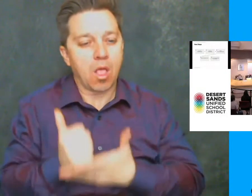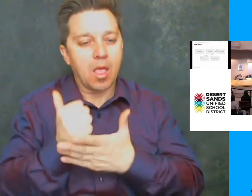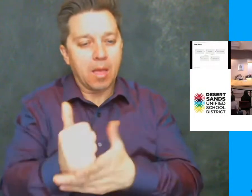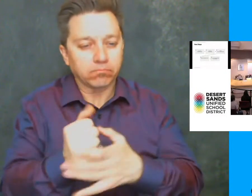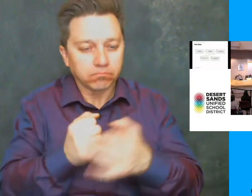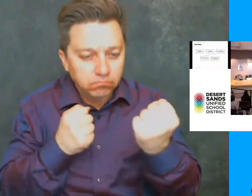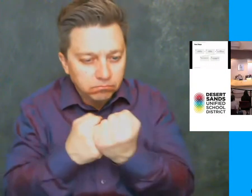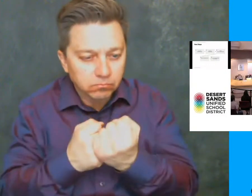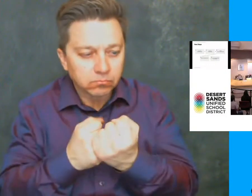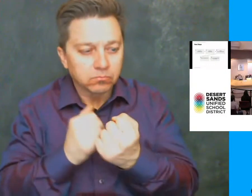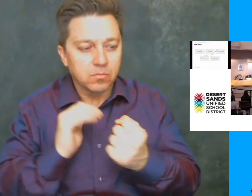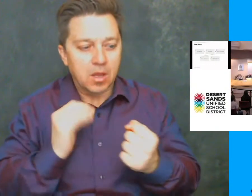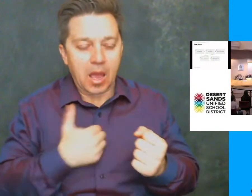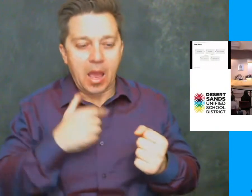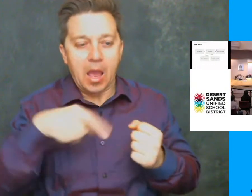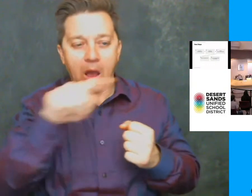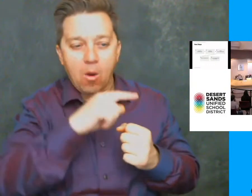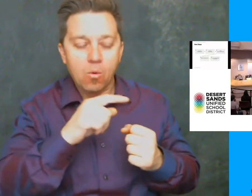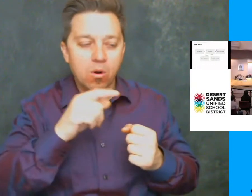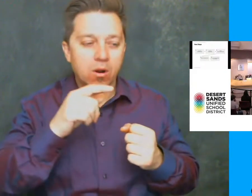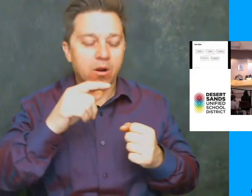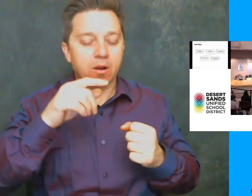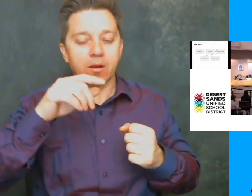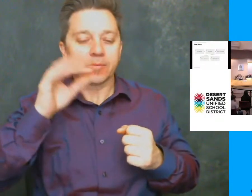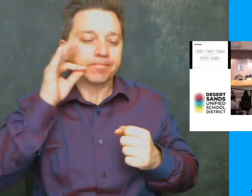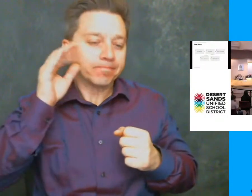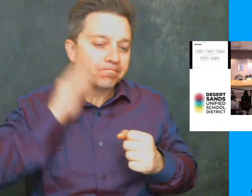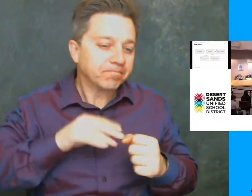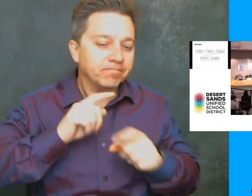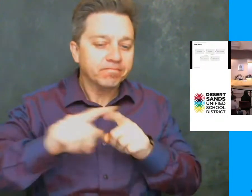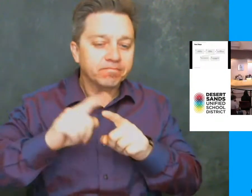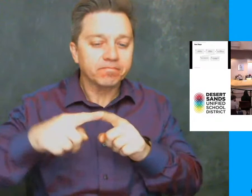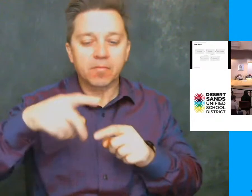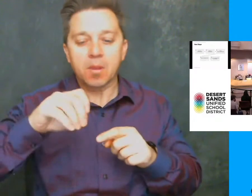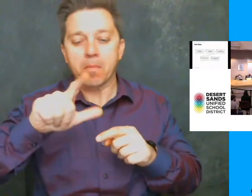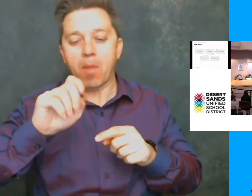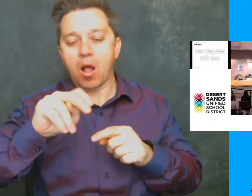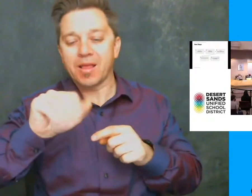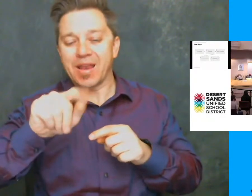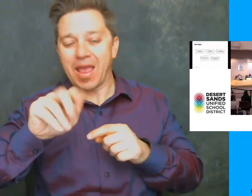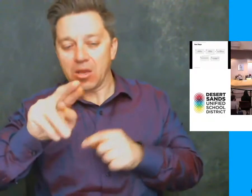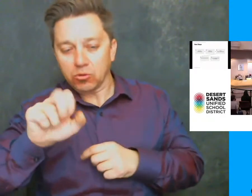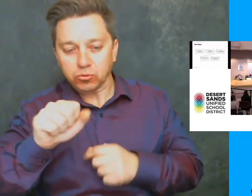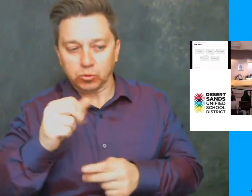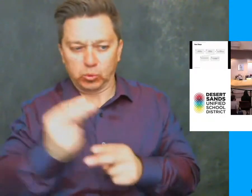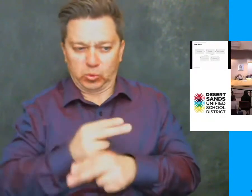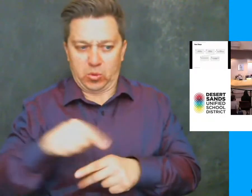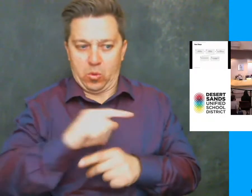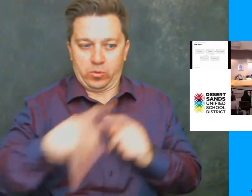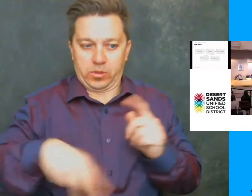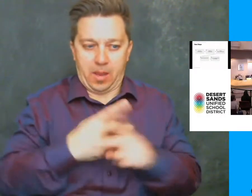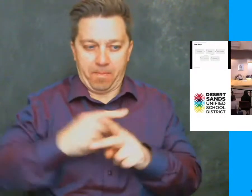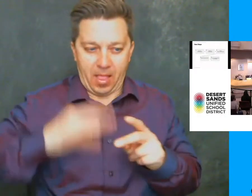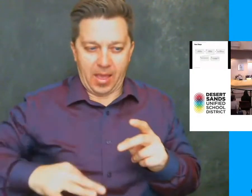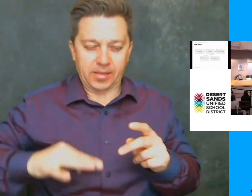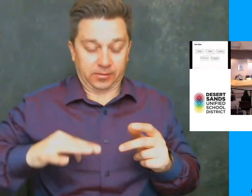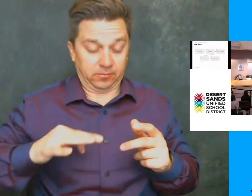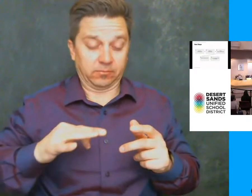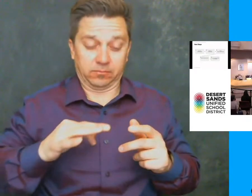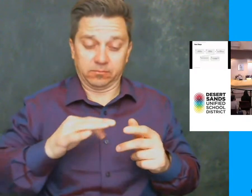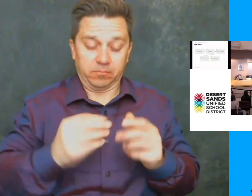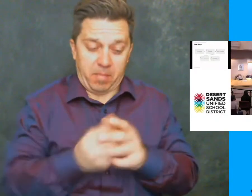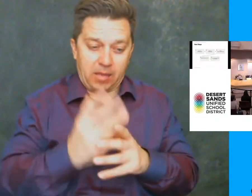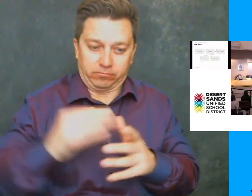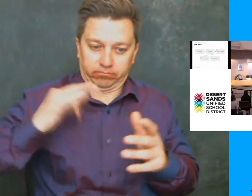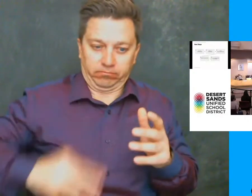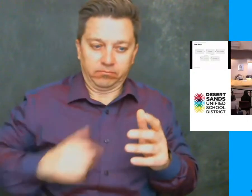support our pollinators. And utilizing those type of plants, that may be beneficial too, as our kids are growing up and going through the